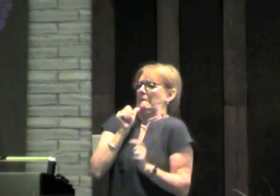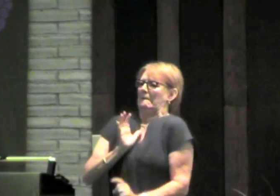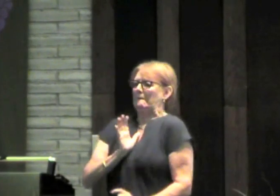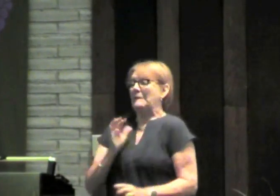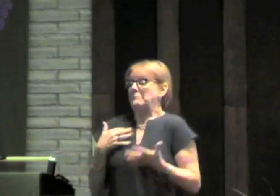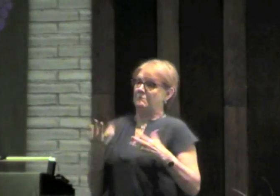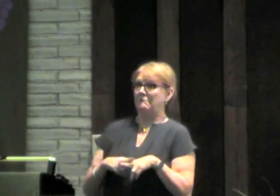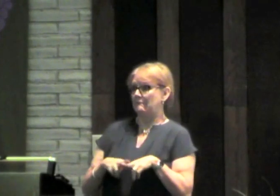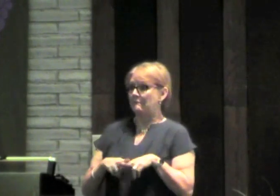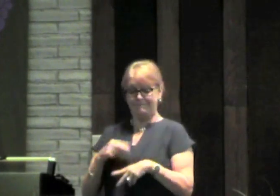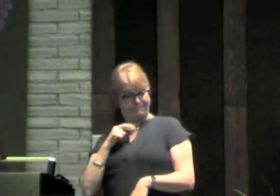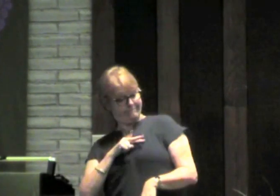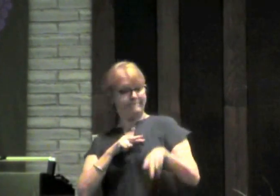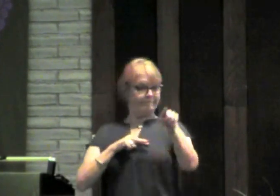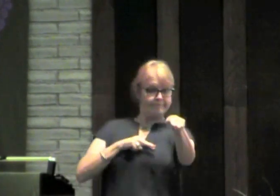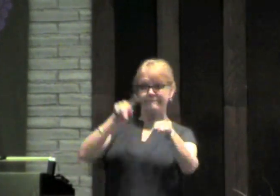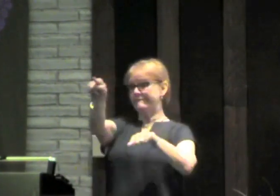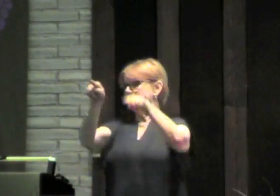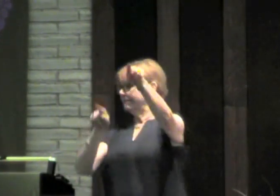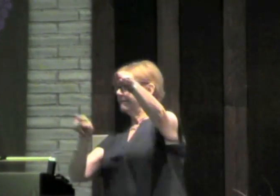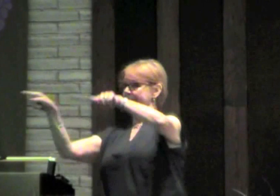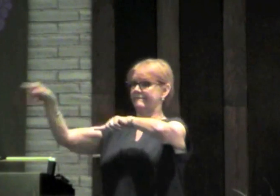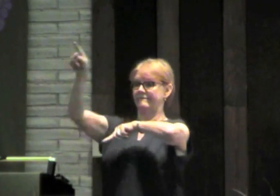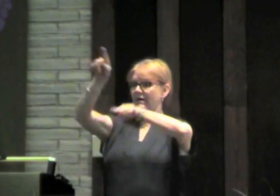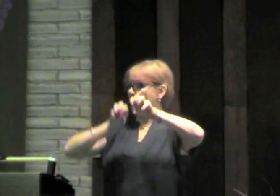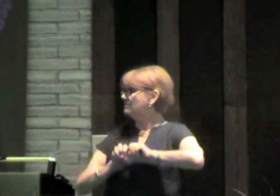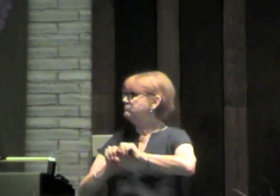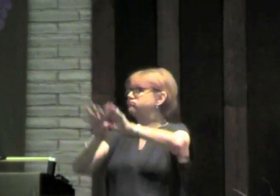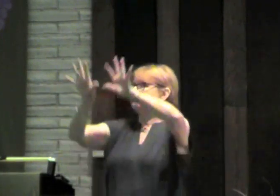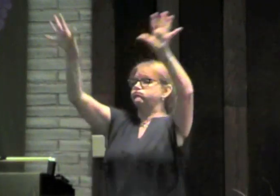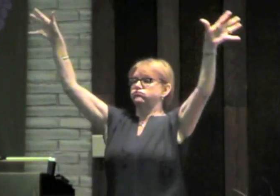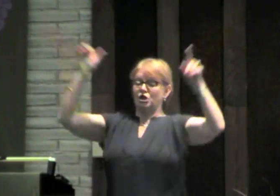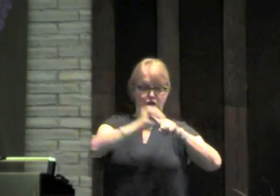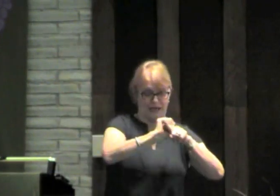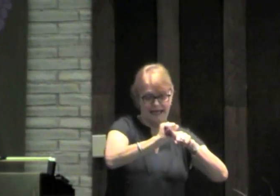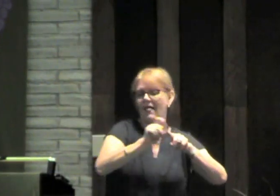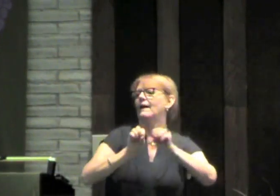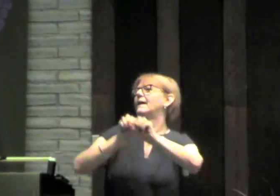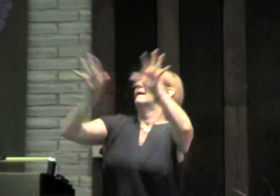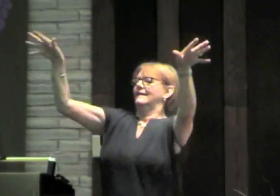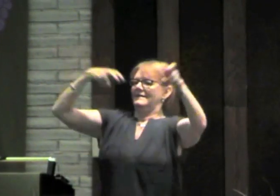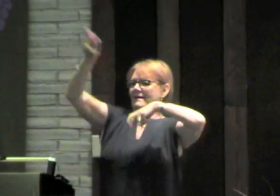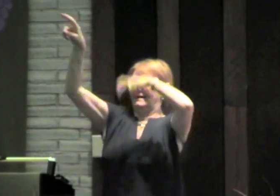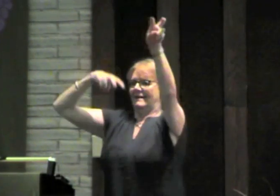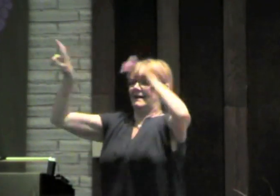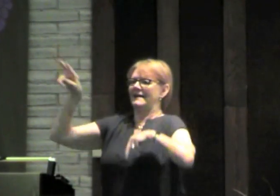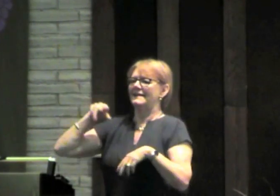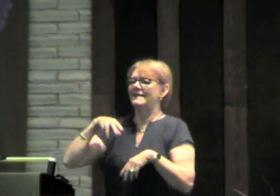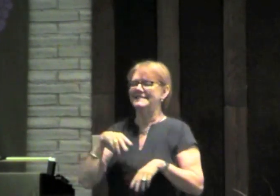in the bus we'd be sitting next to a soldier who carried a weapon. I mean, I wanted to take pictures, but that would not be polite. I mean, they would go for their 2 years